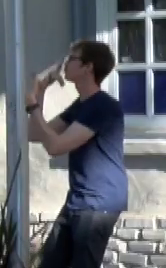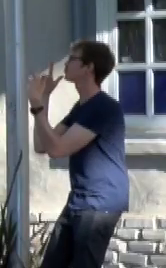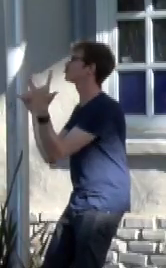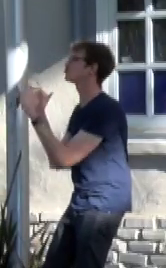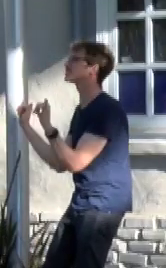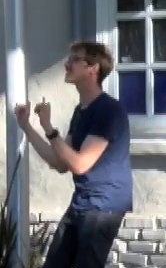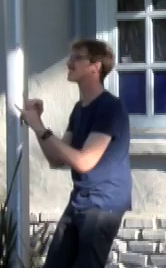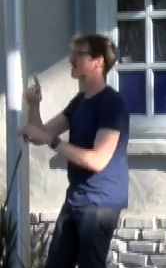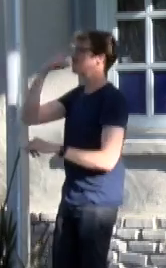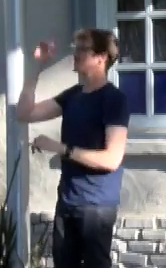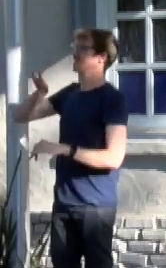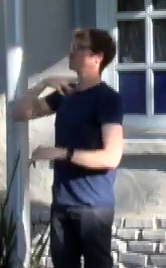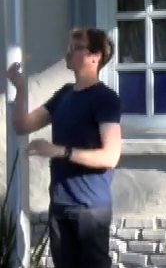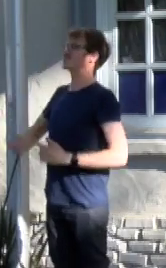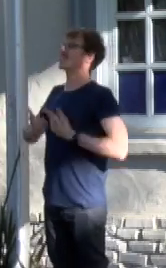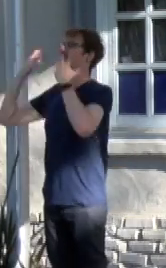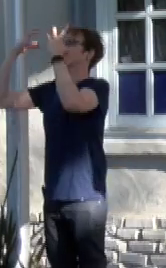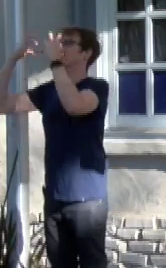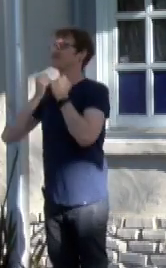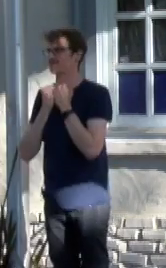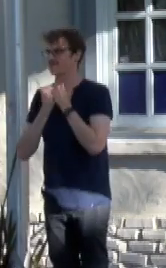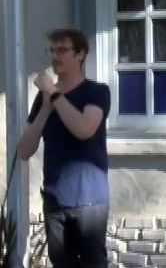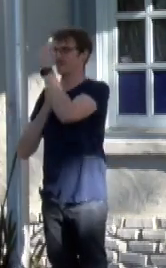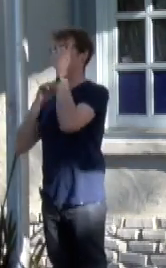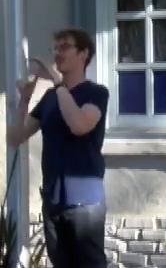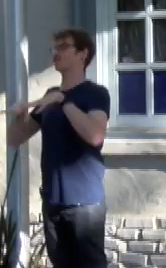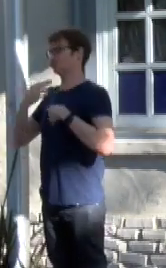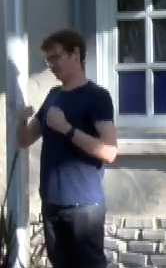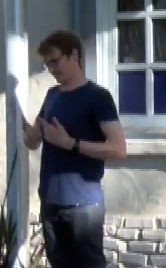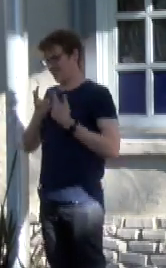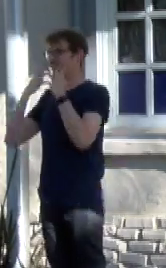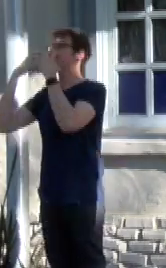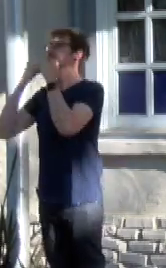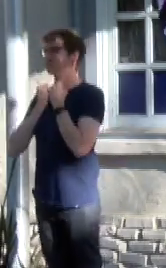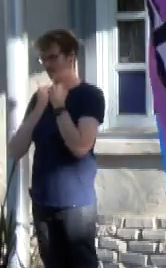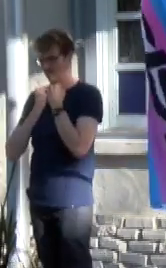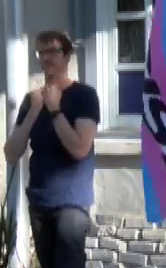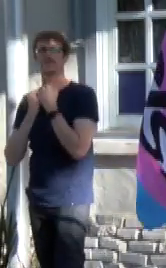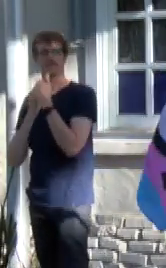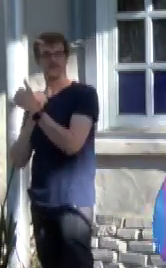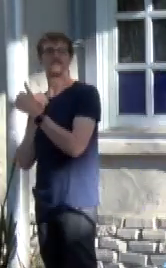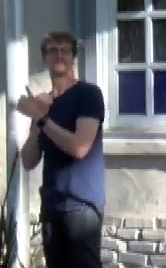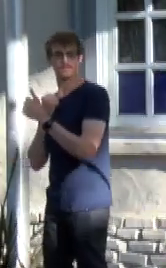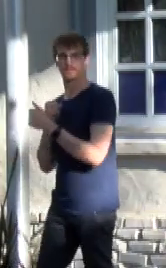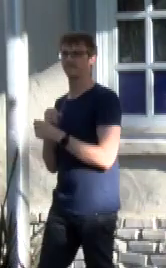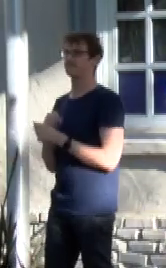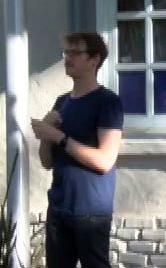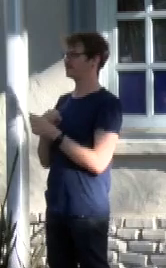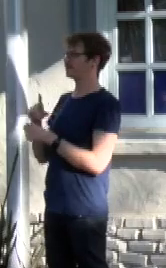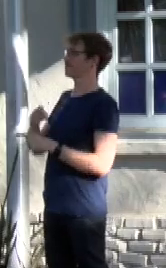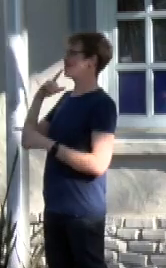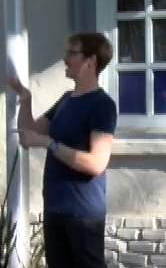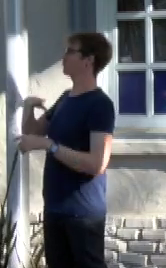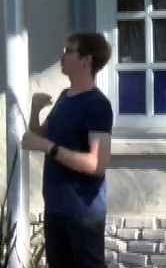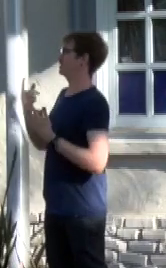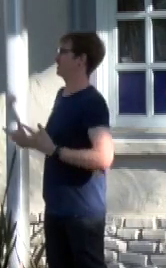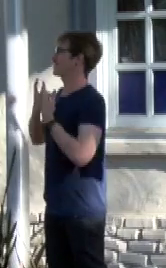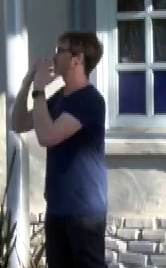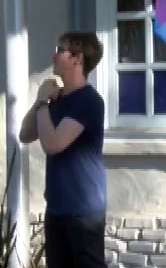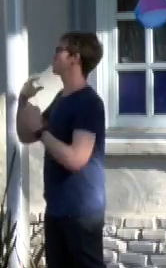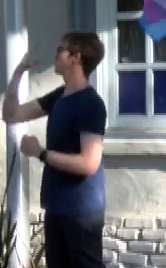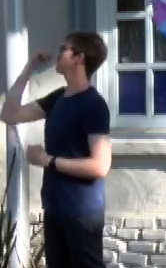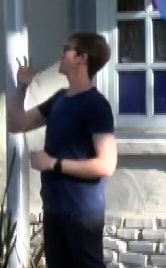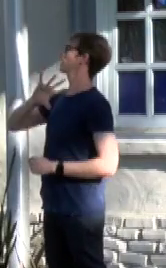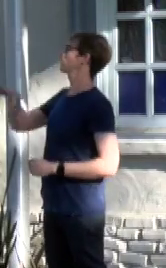Black trans lives matter! Black trans lives matter! Black trans lives matter! Black trans